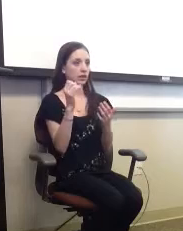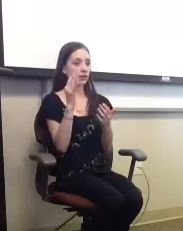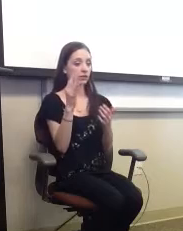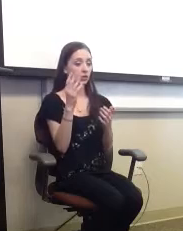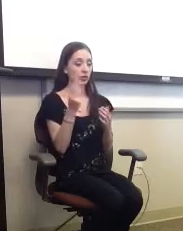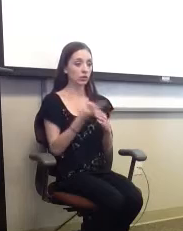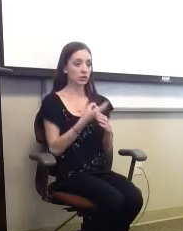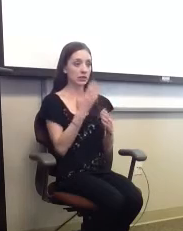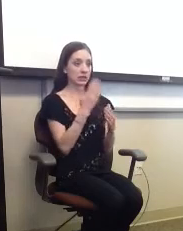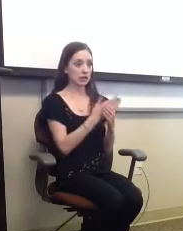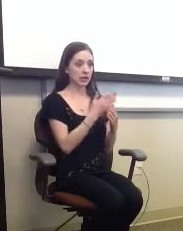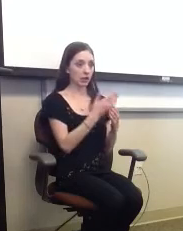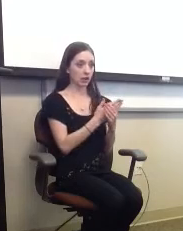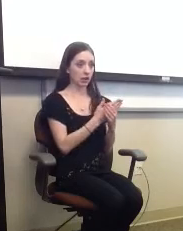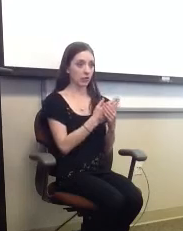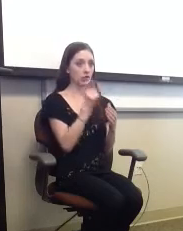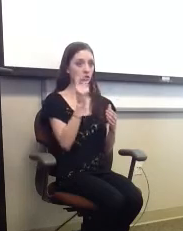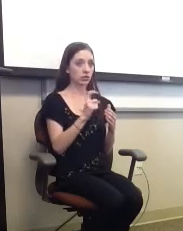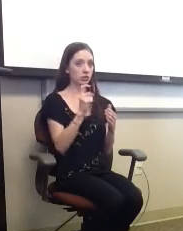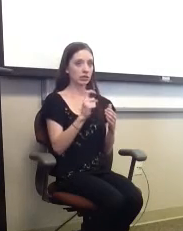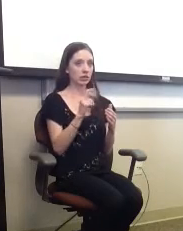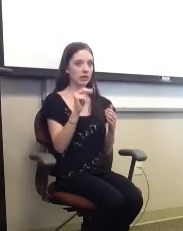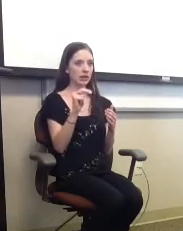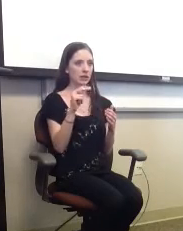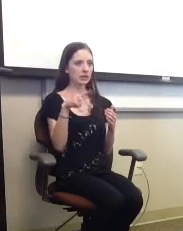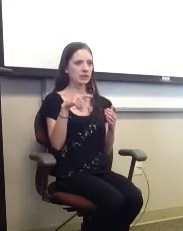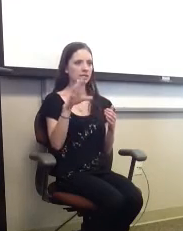code for the service.